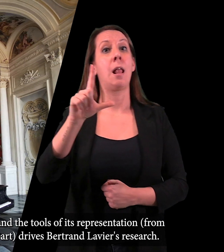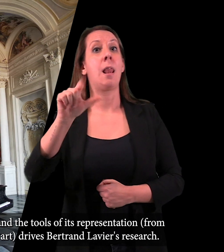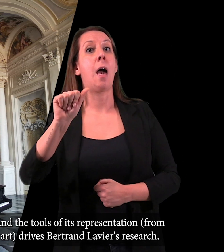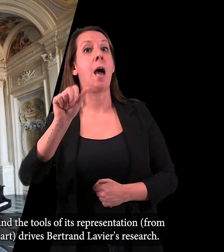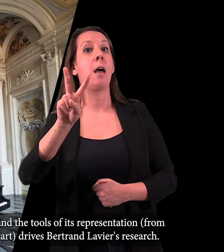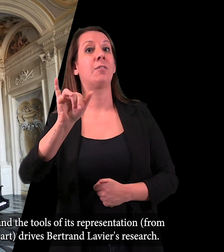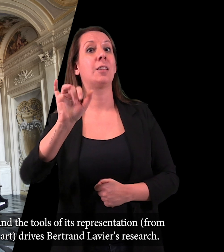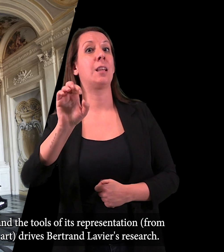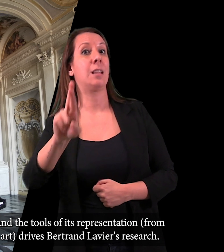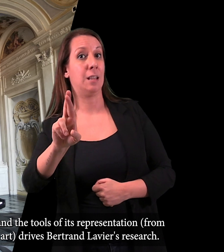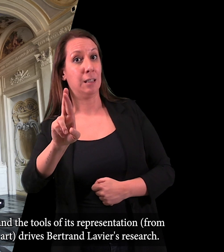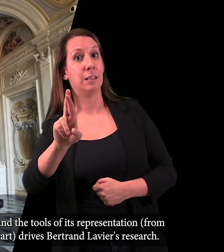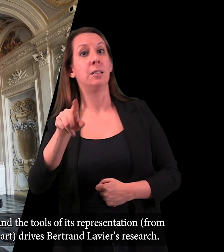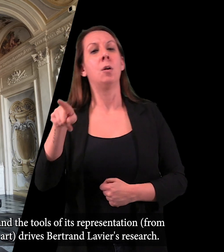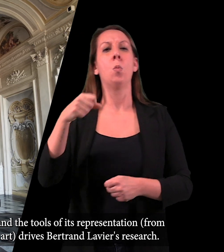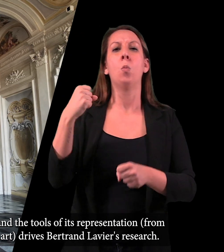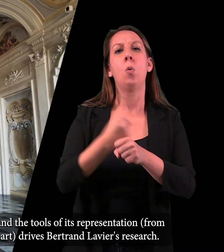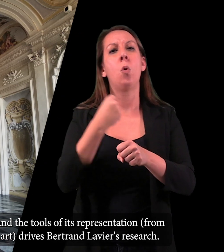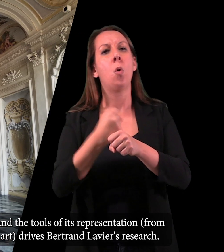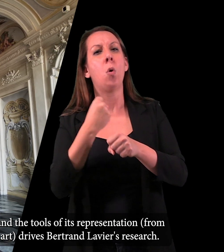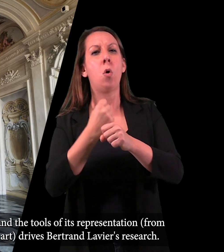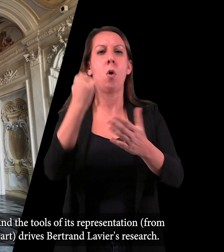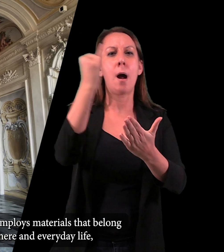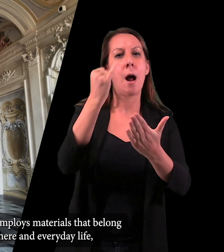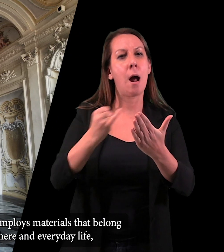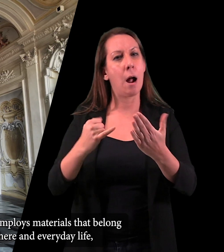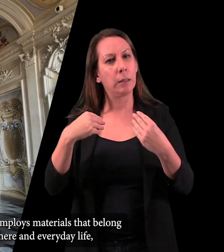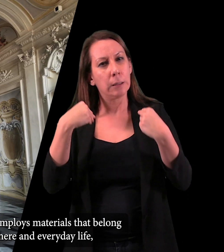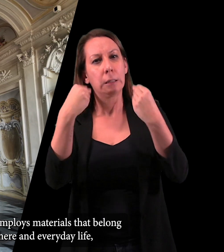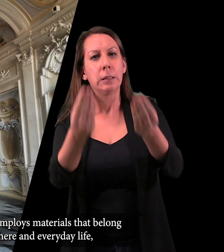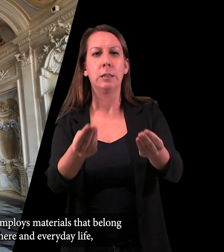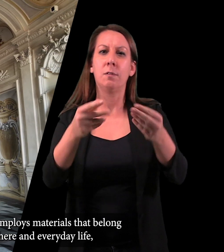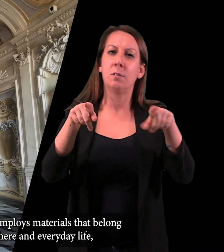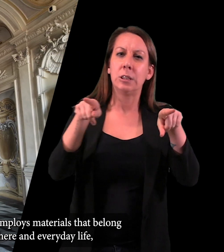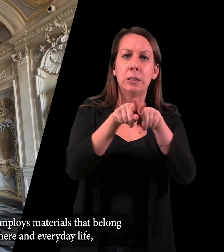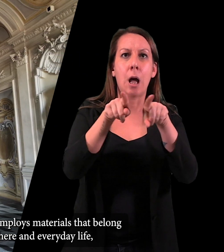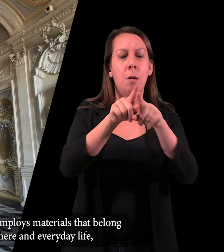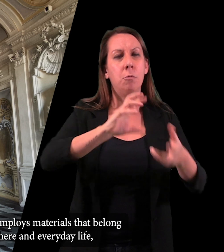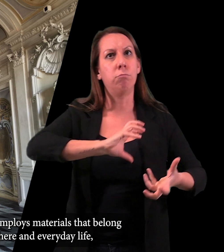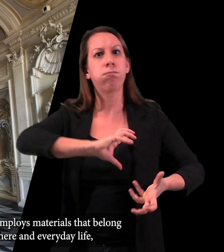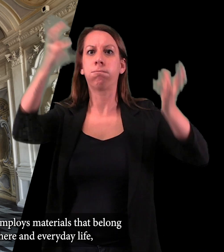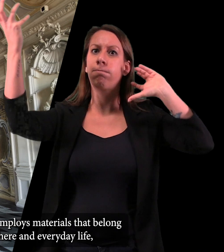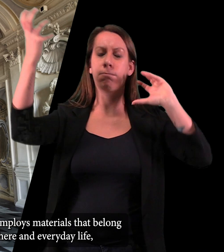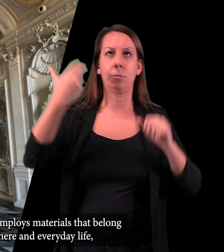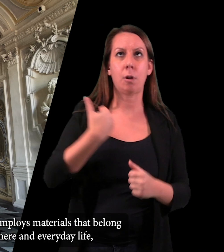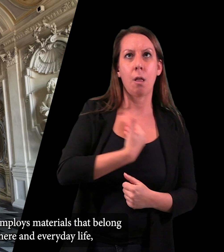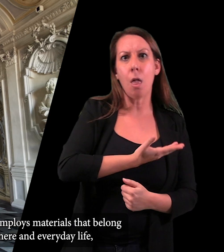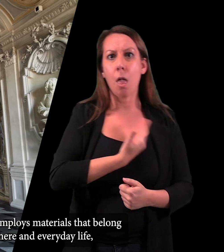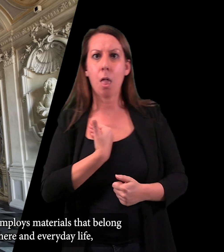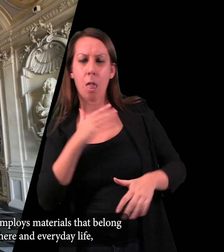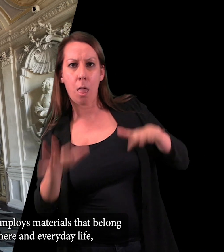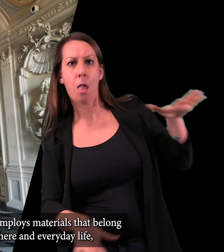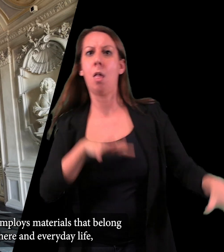communication to visual art drives Bertrand Lavier's research His art